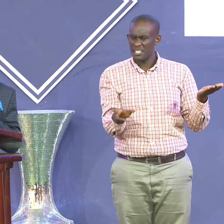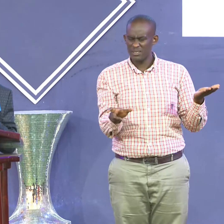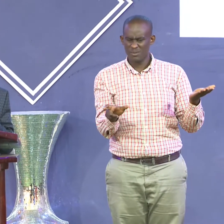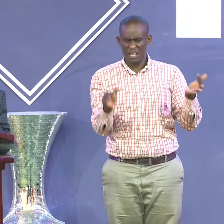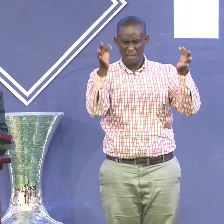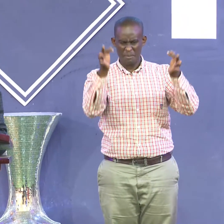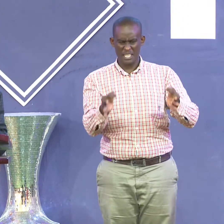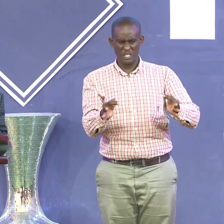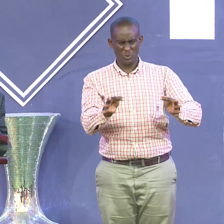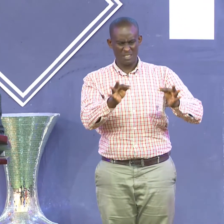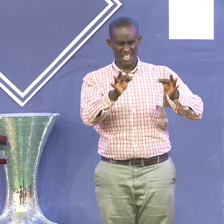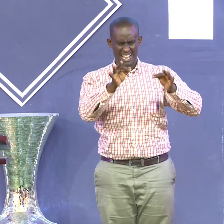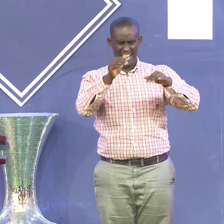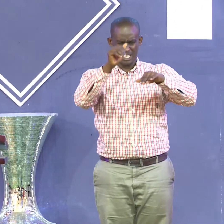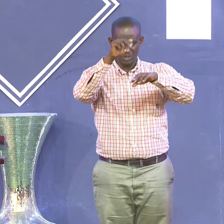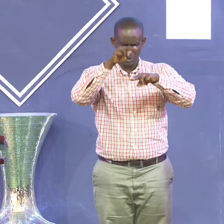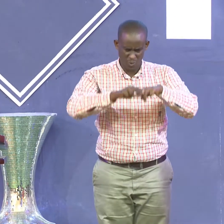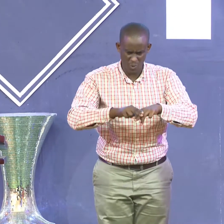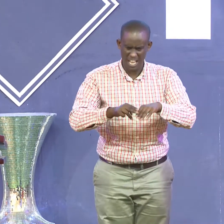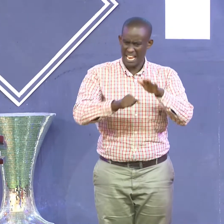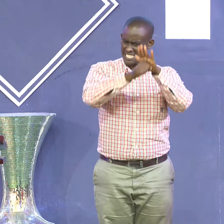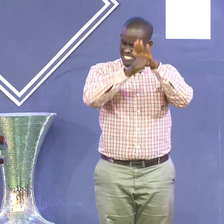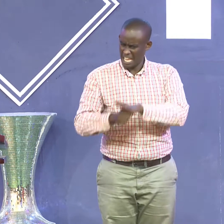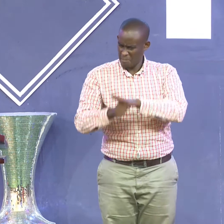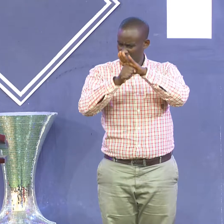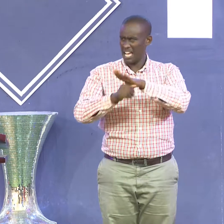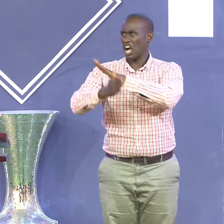And material things sat in the place of God.